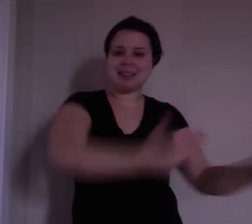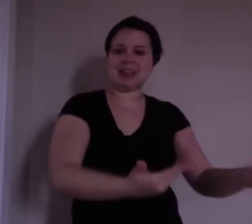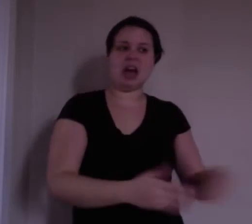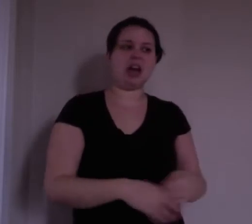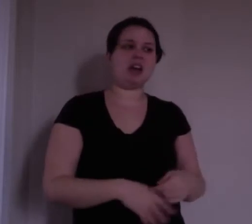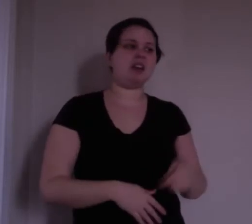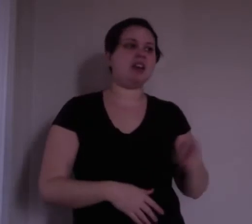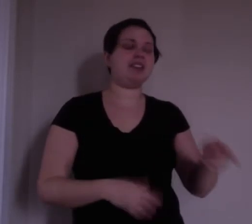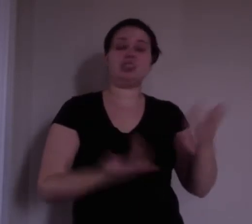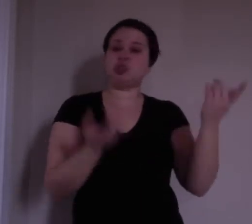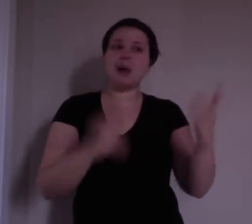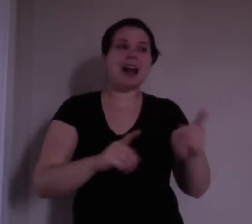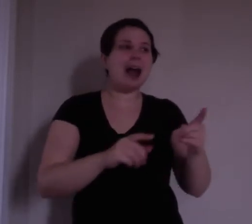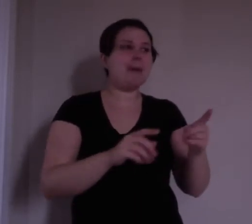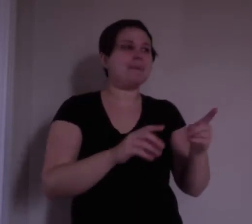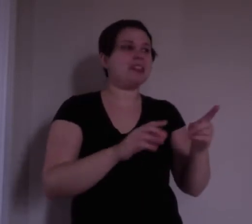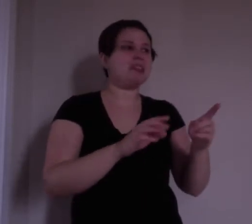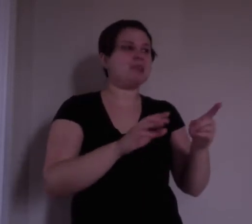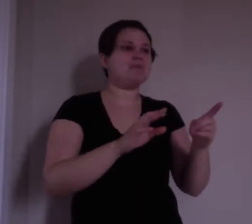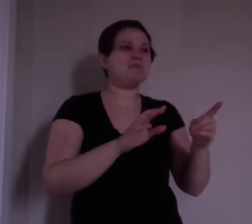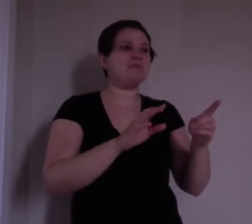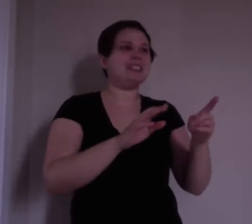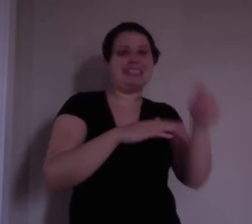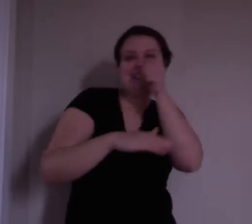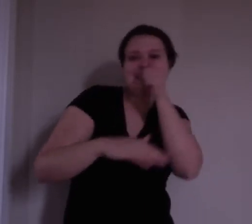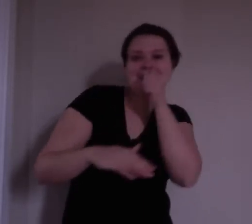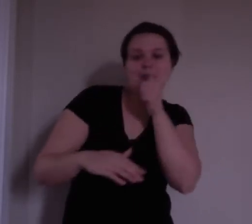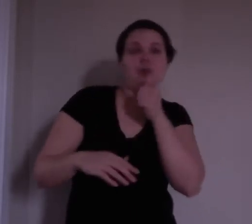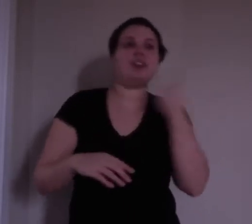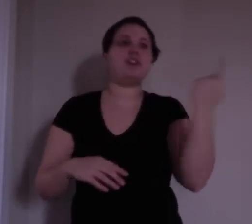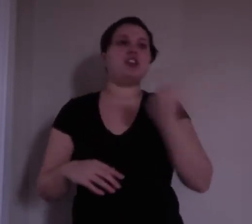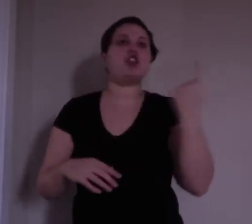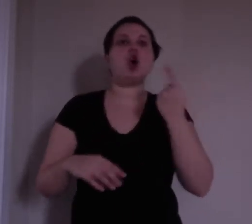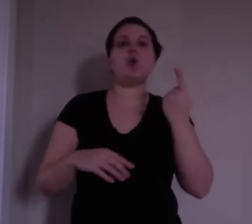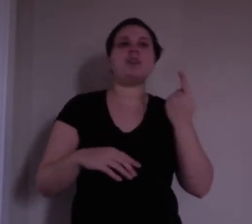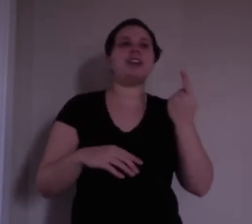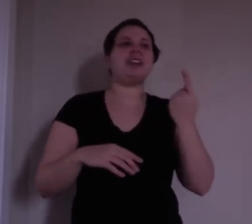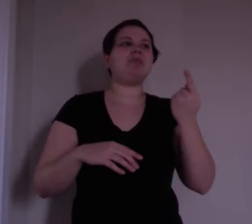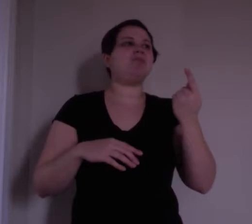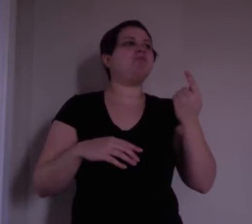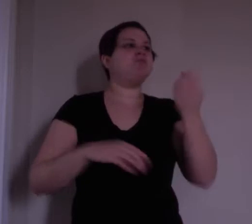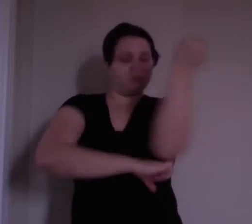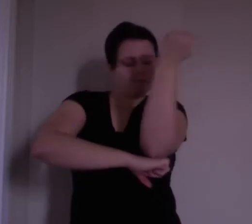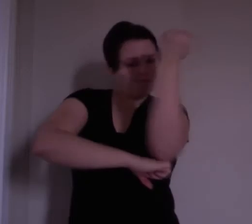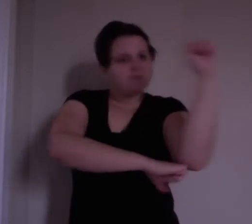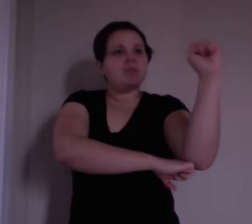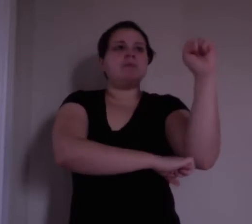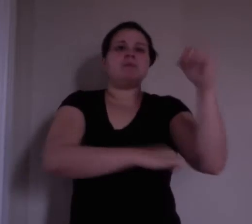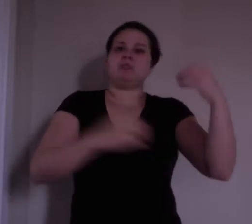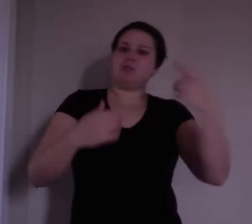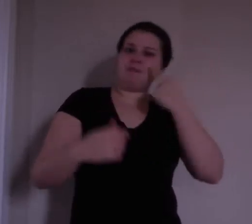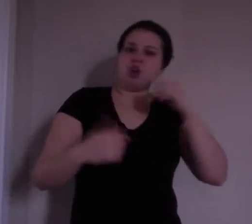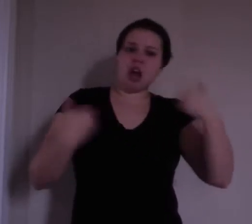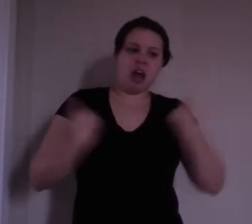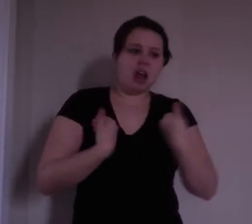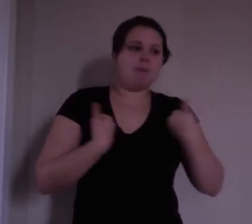behind closed doors that only ardent animal advocates dare to open. I was hit with such a wave of guilt